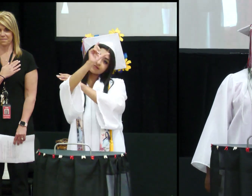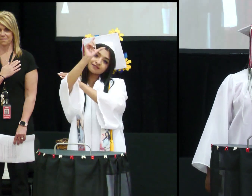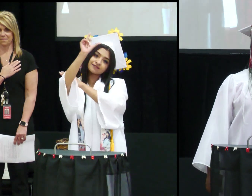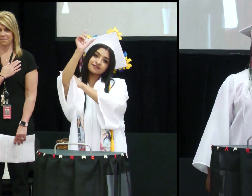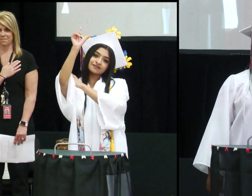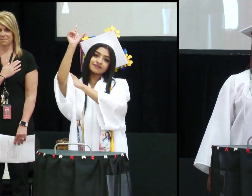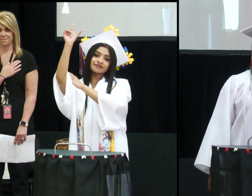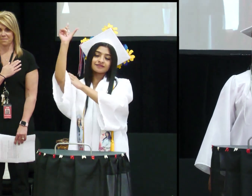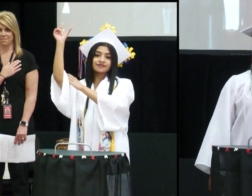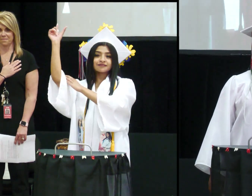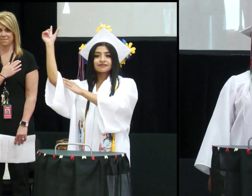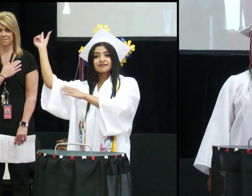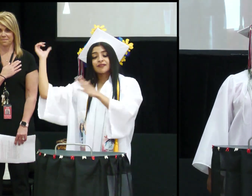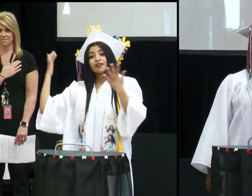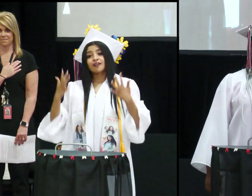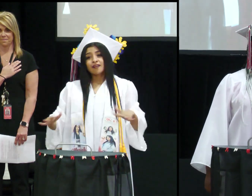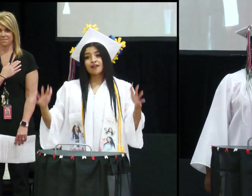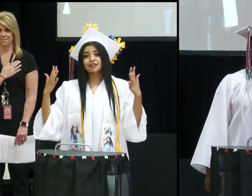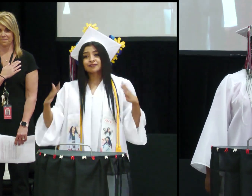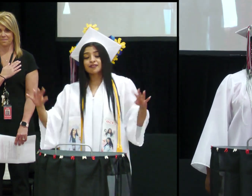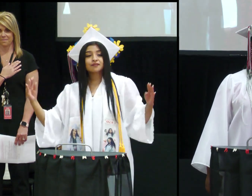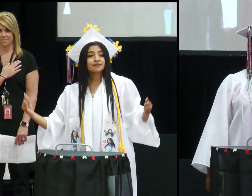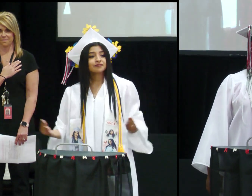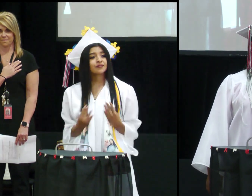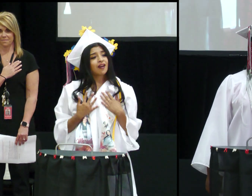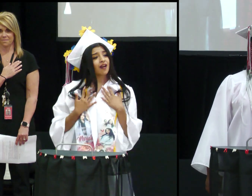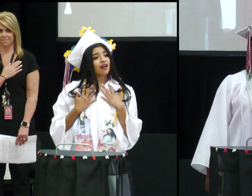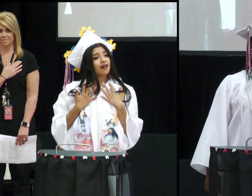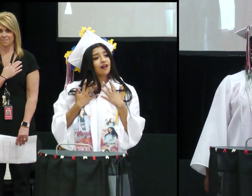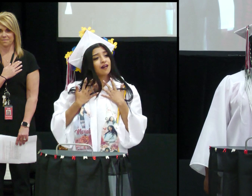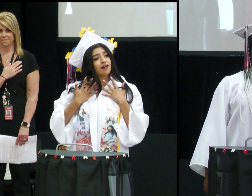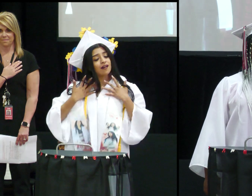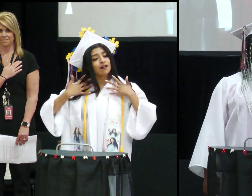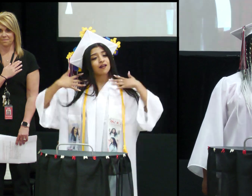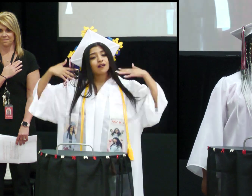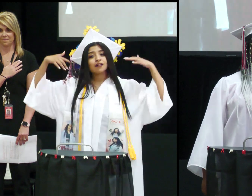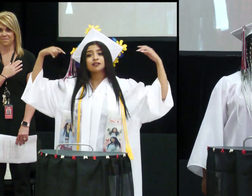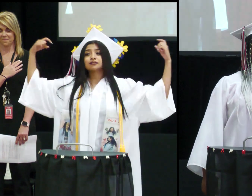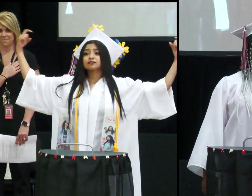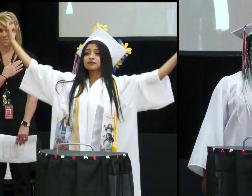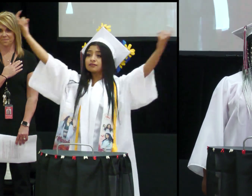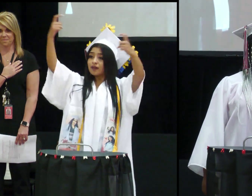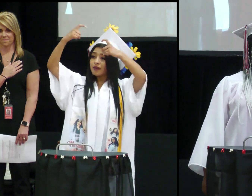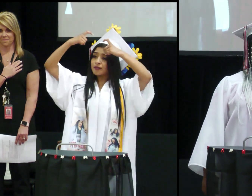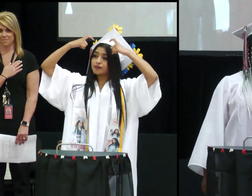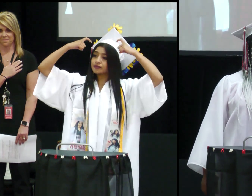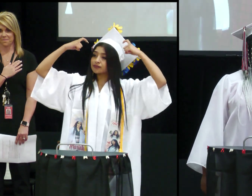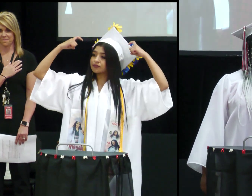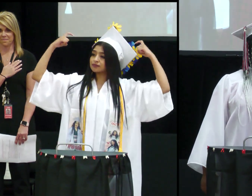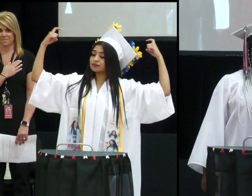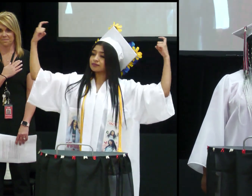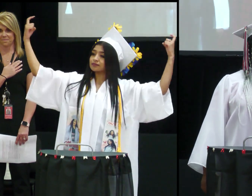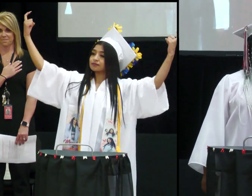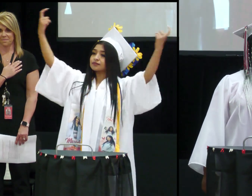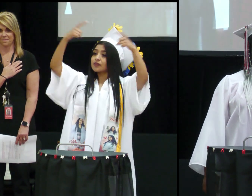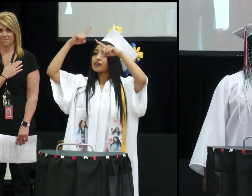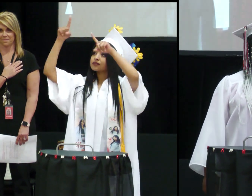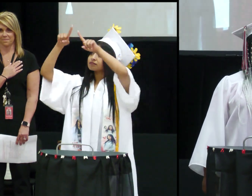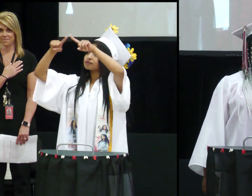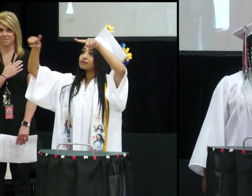early light what so proudly we hail at